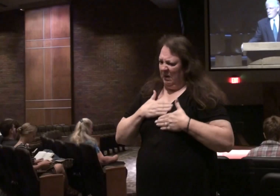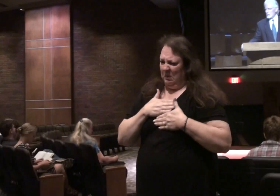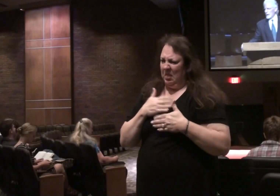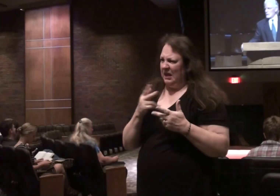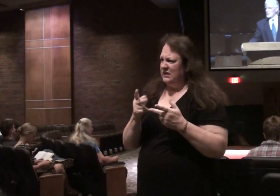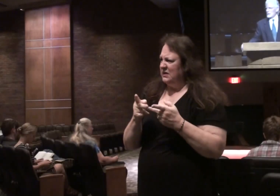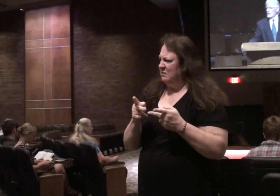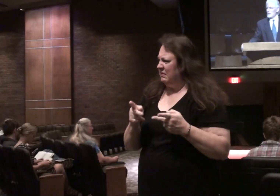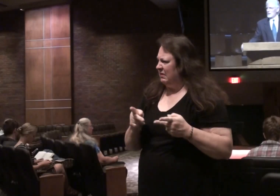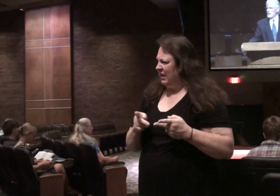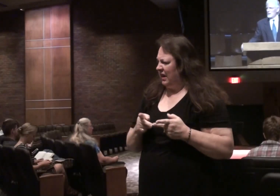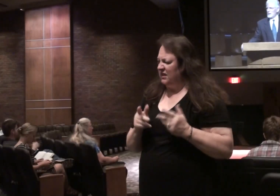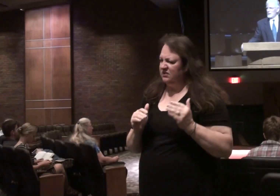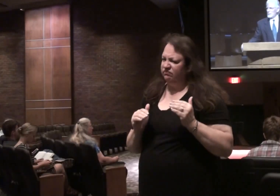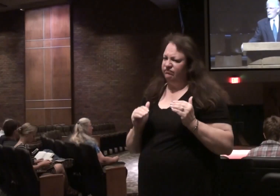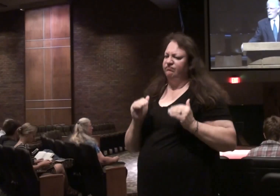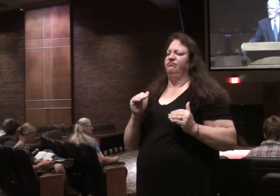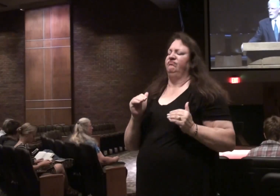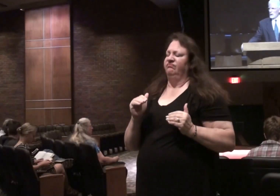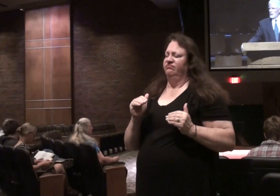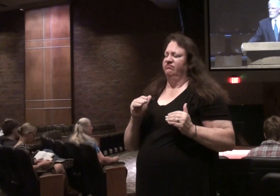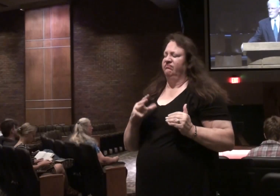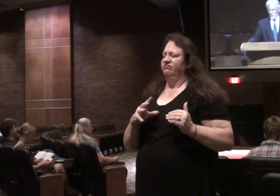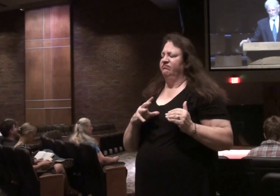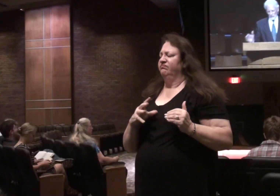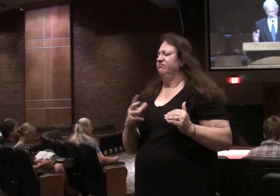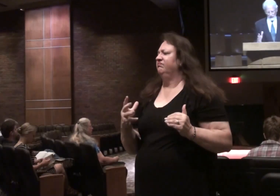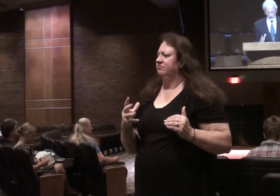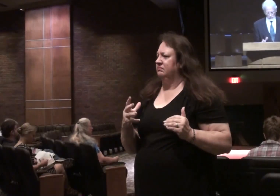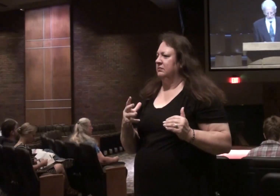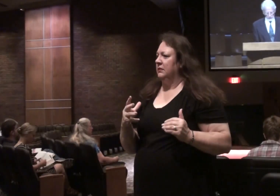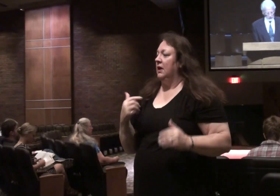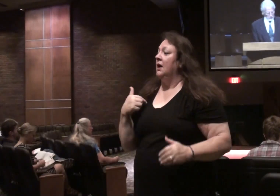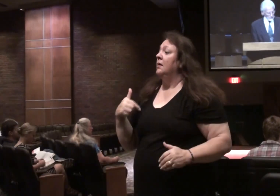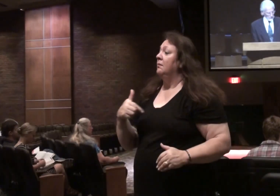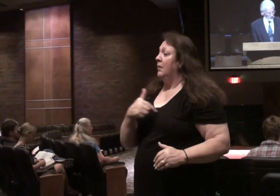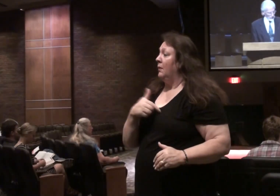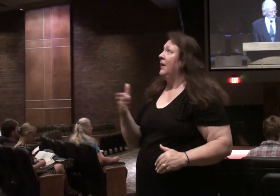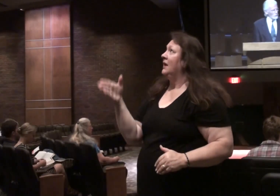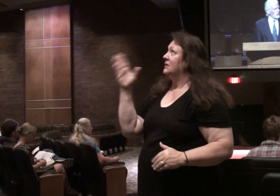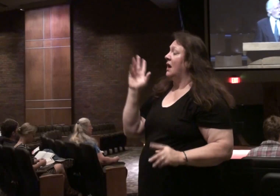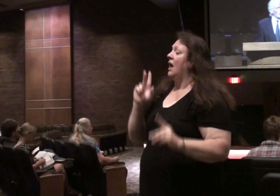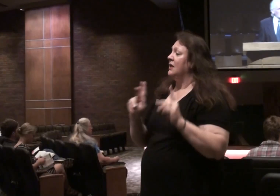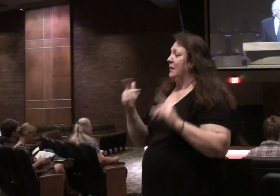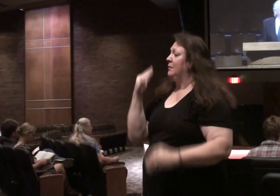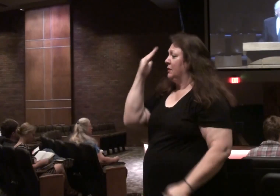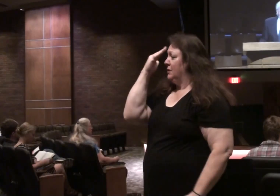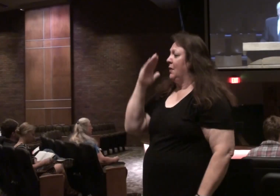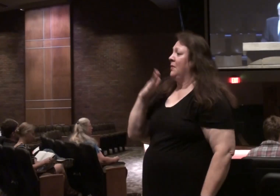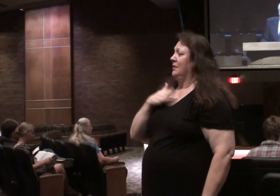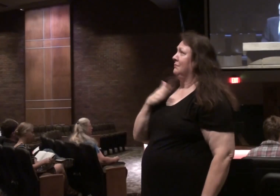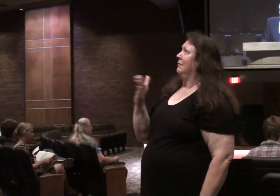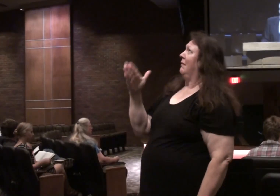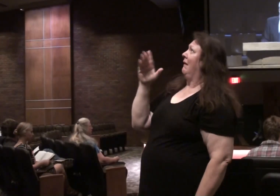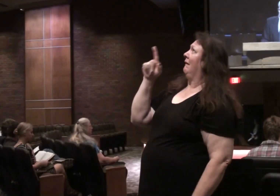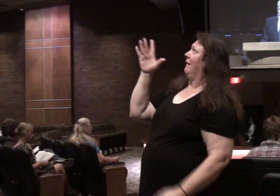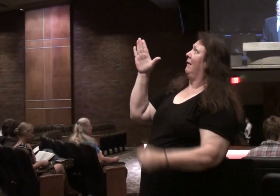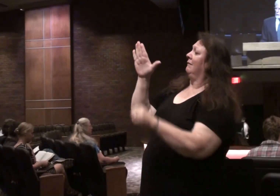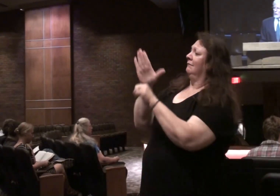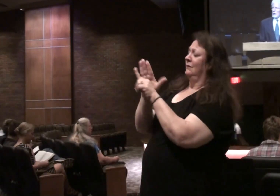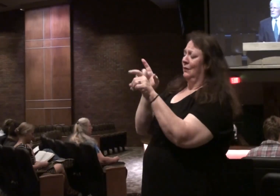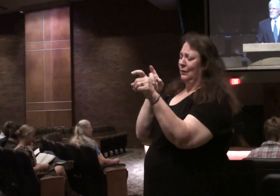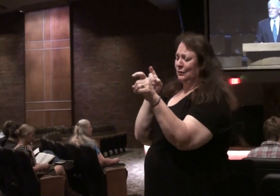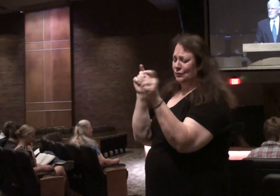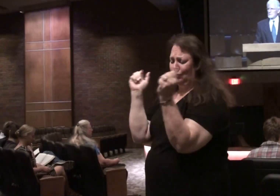unfair and unjust. But in it all, we as God's people know that our God is sovereign